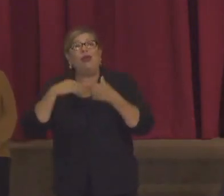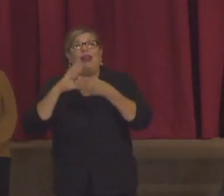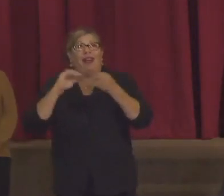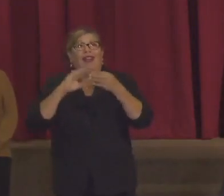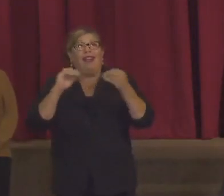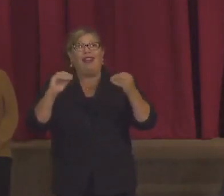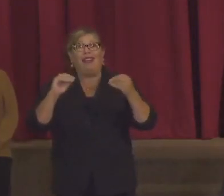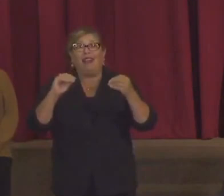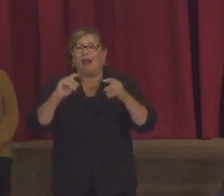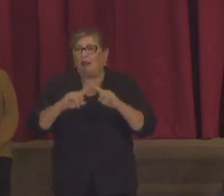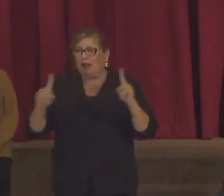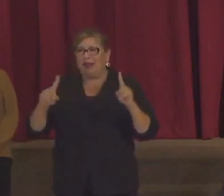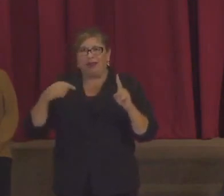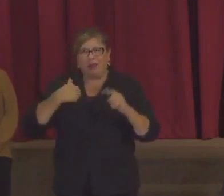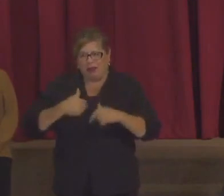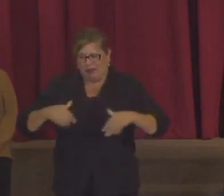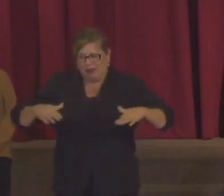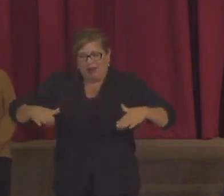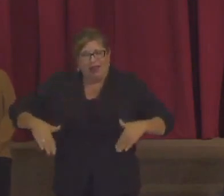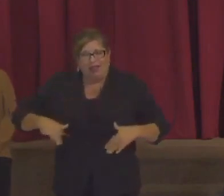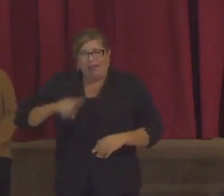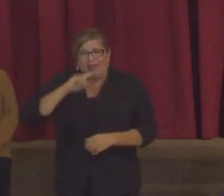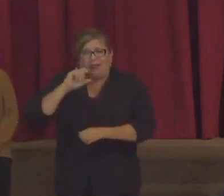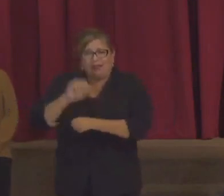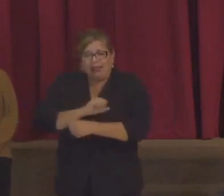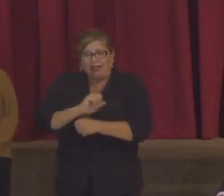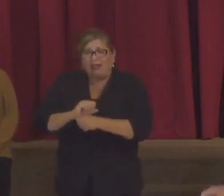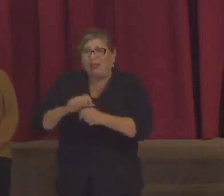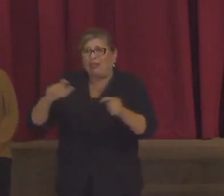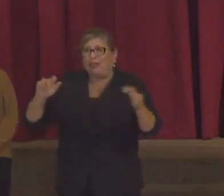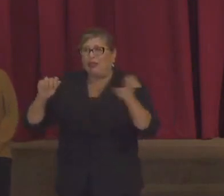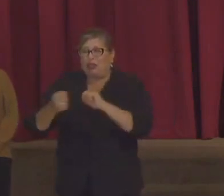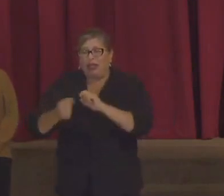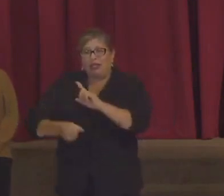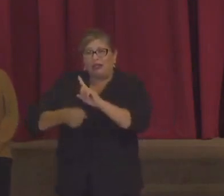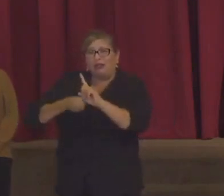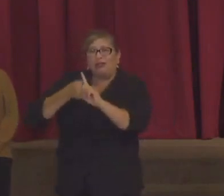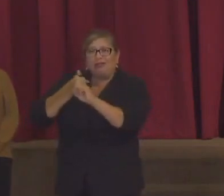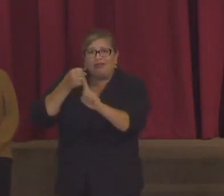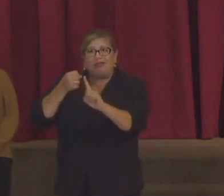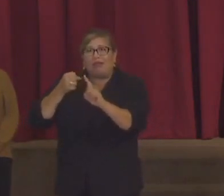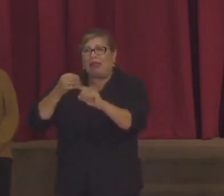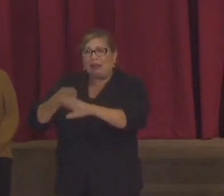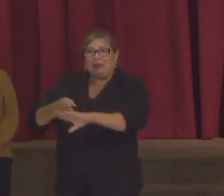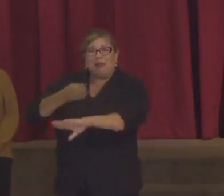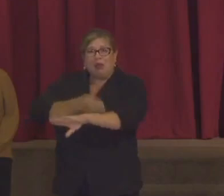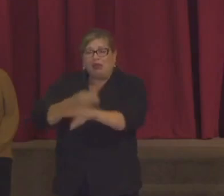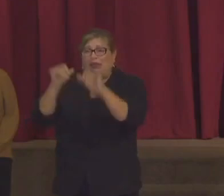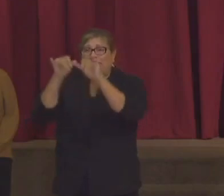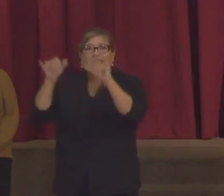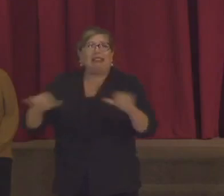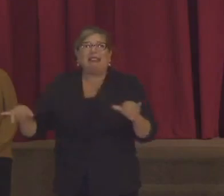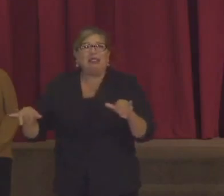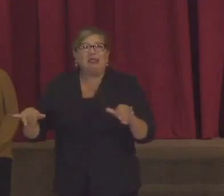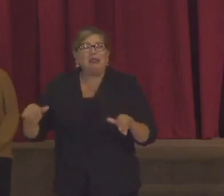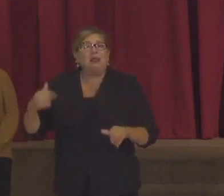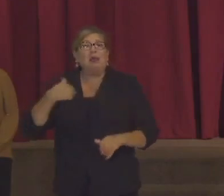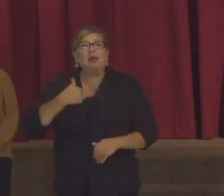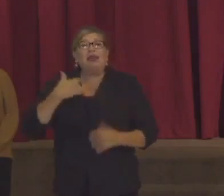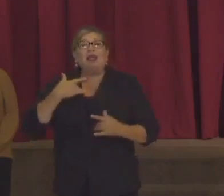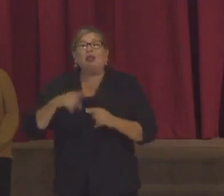don't systemically, foundationally address the root of these issues. We prune. We don't tear